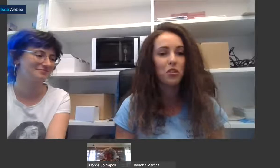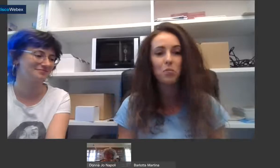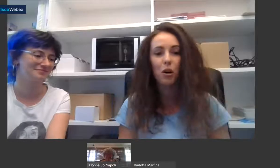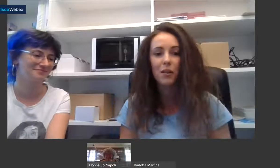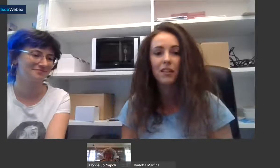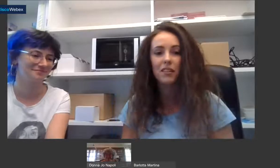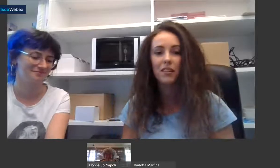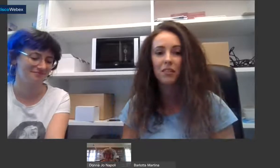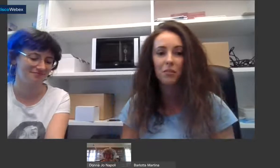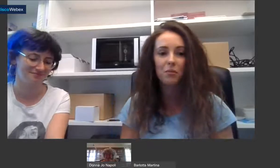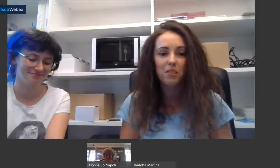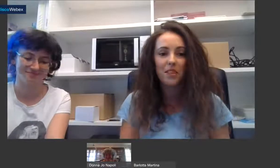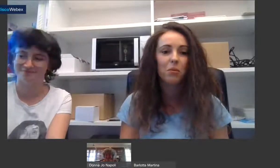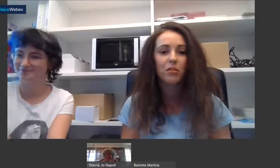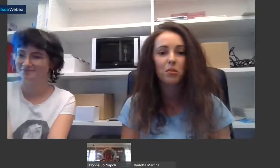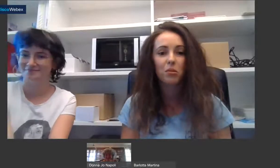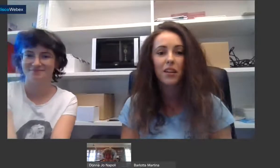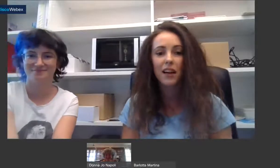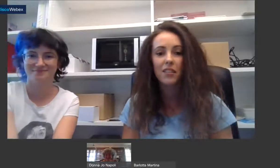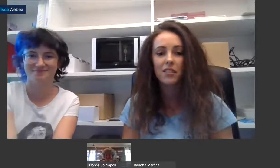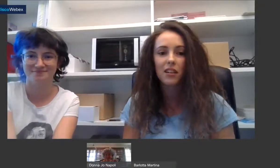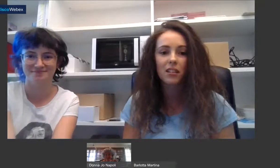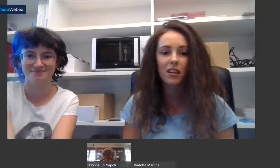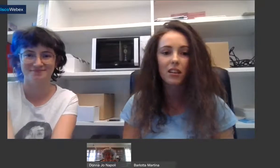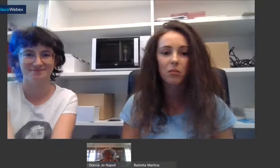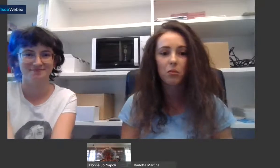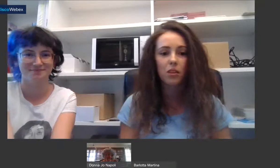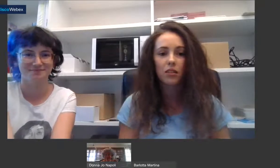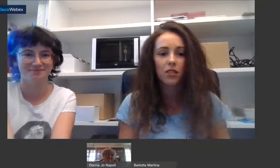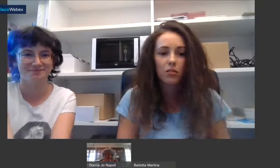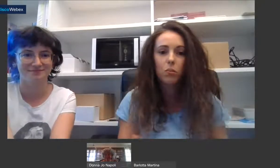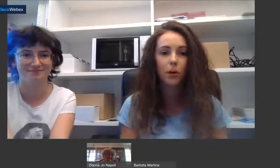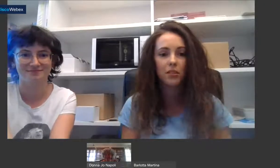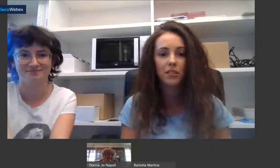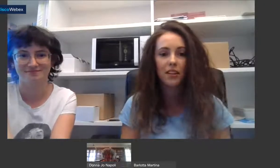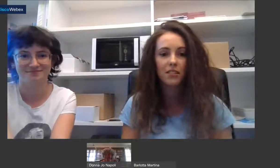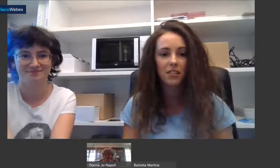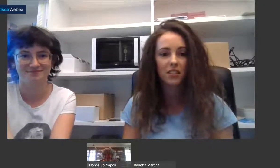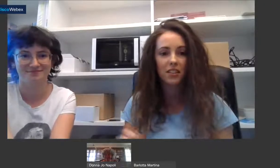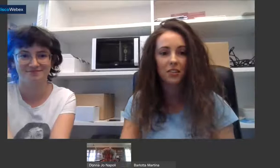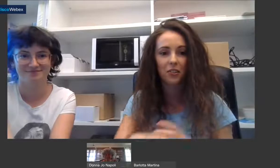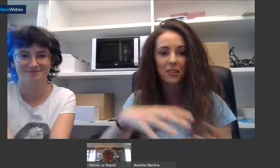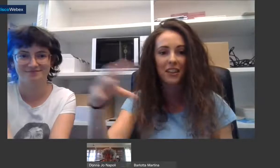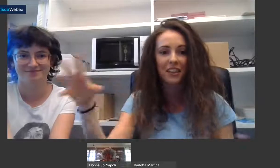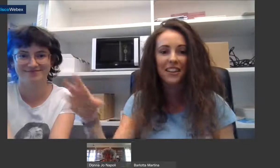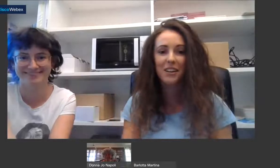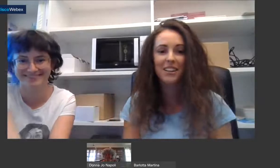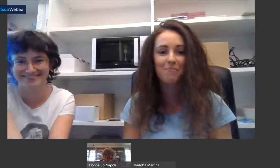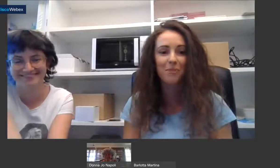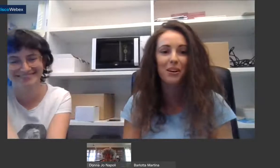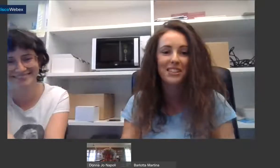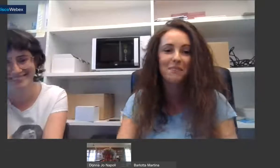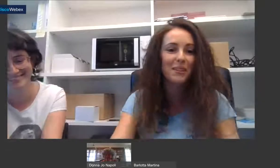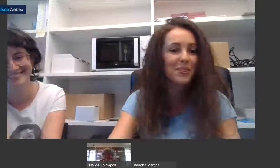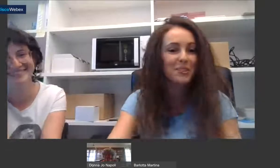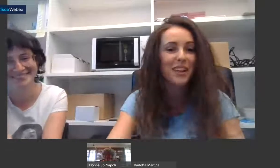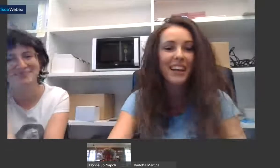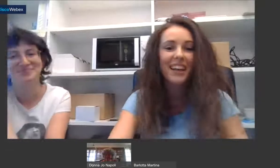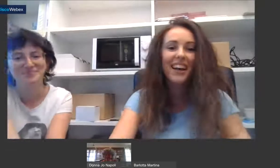first moment when we said we wanted to organize that, and they supported us in all the process, because we at